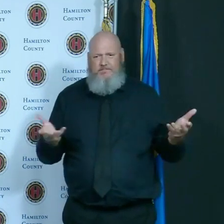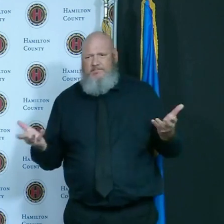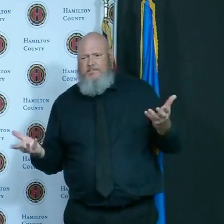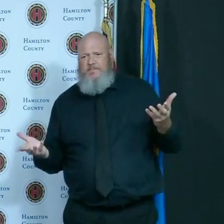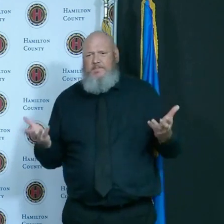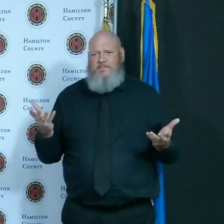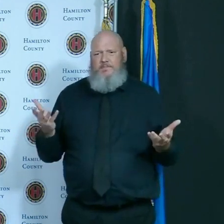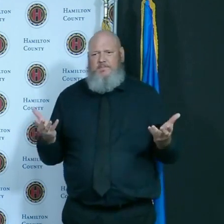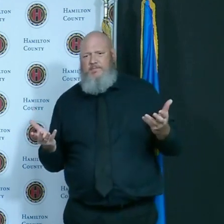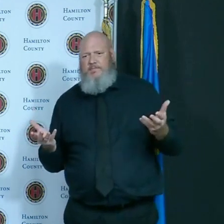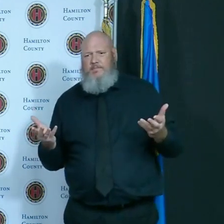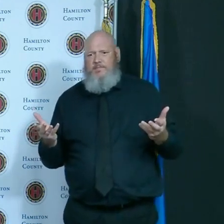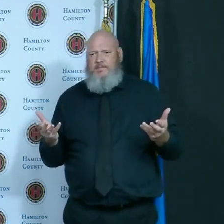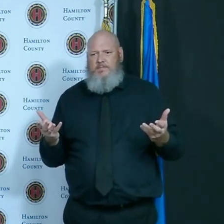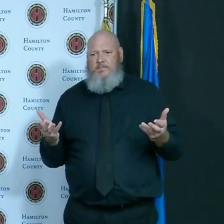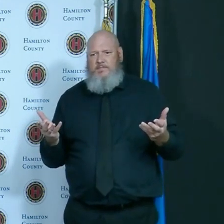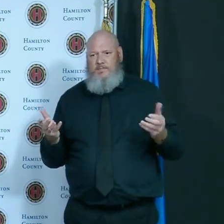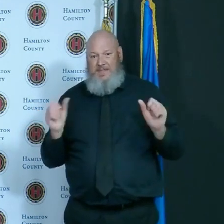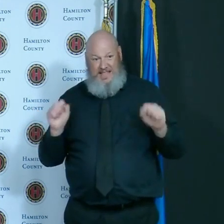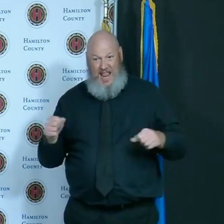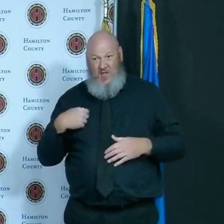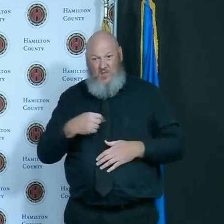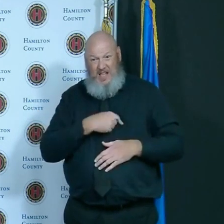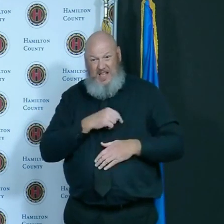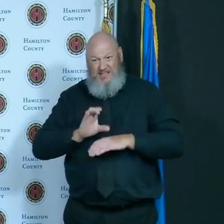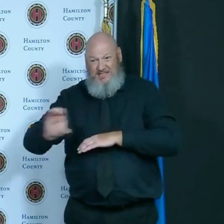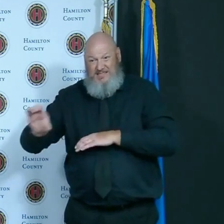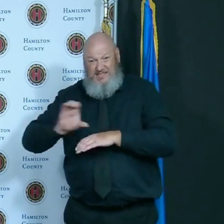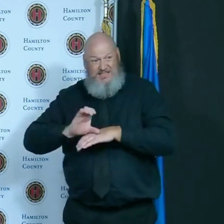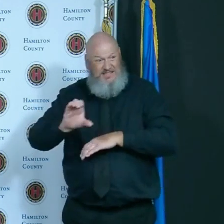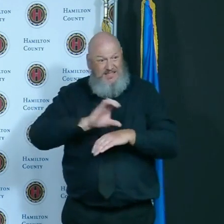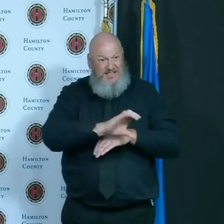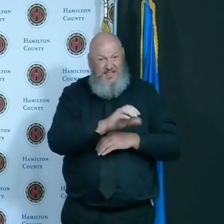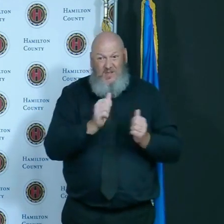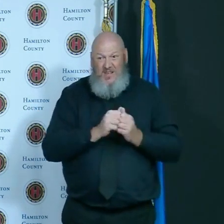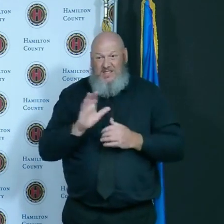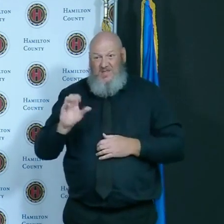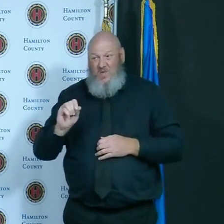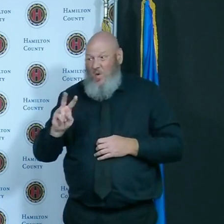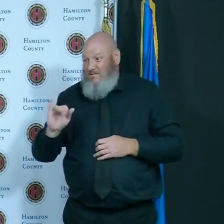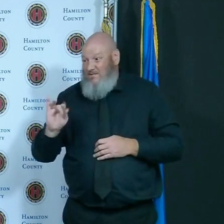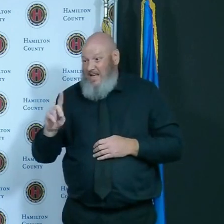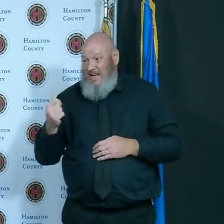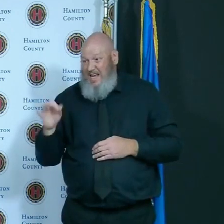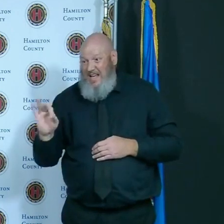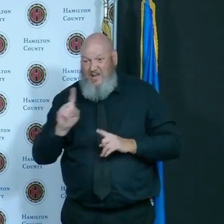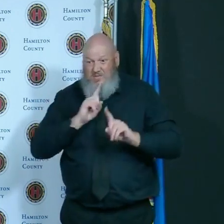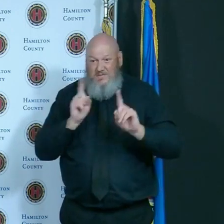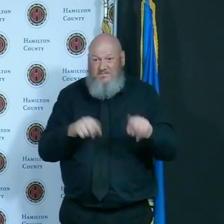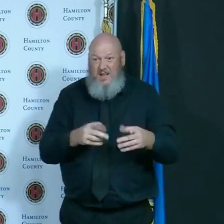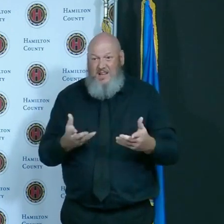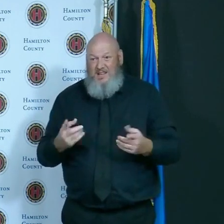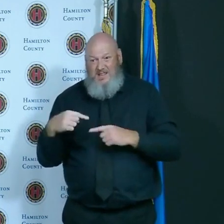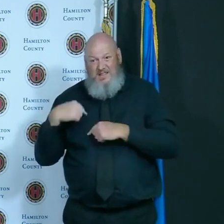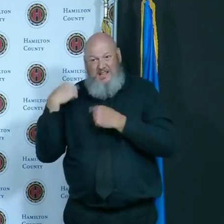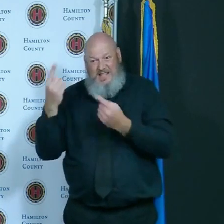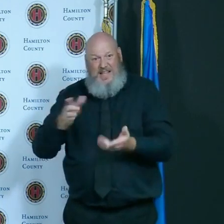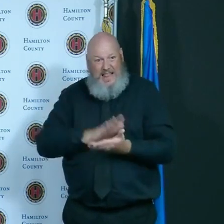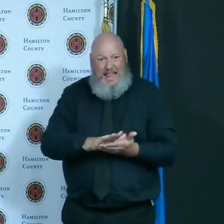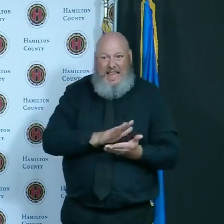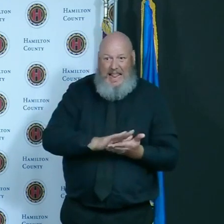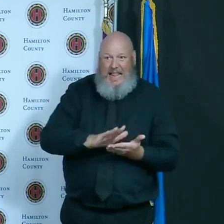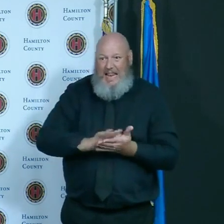their own individual ways? Can we help them replace the dollars that they've spent for COVID-19 through the